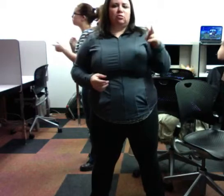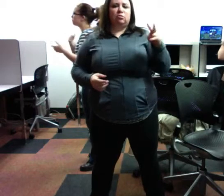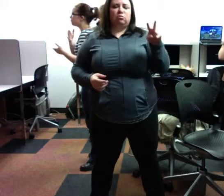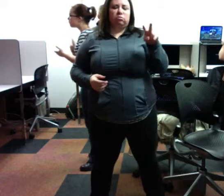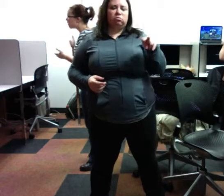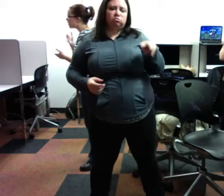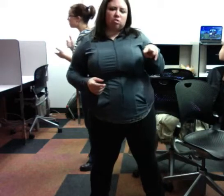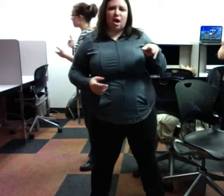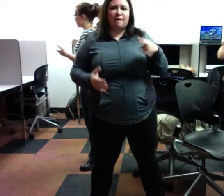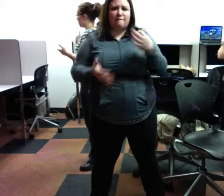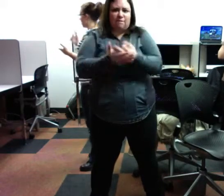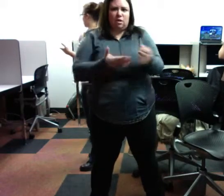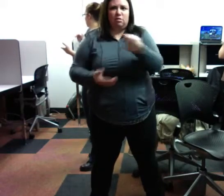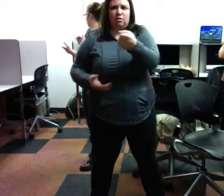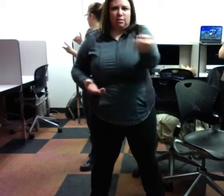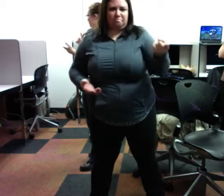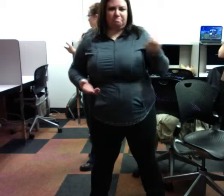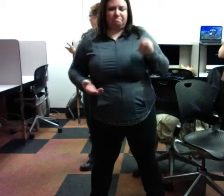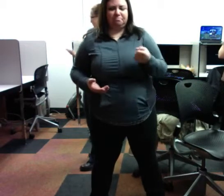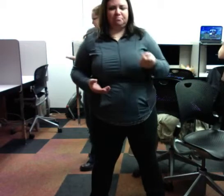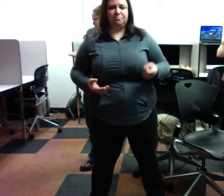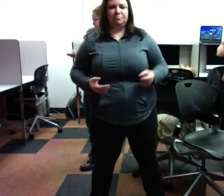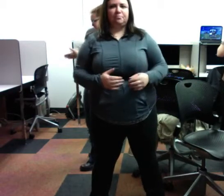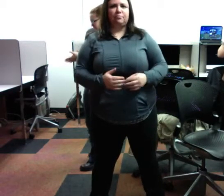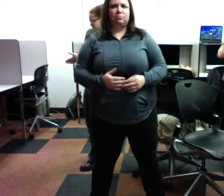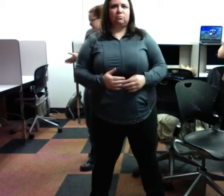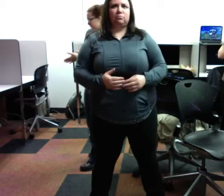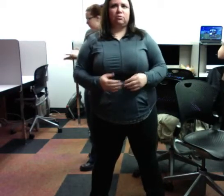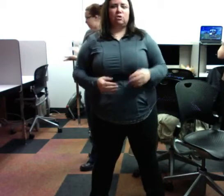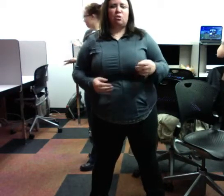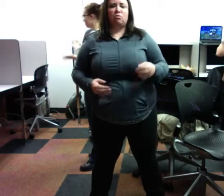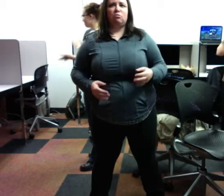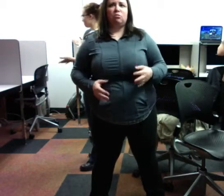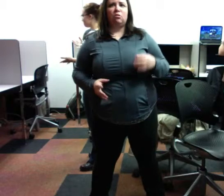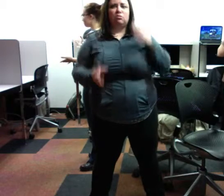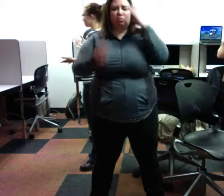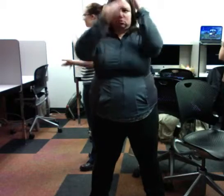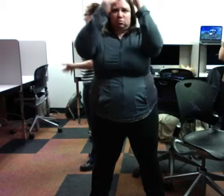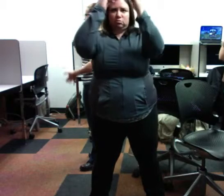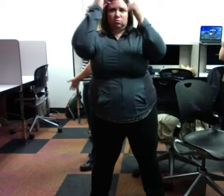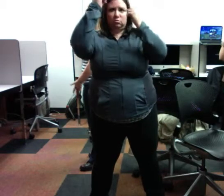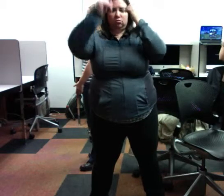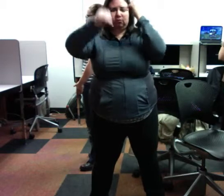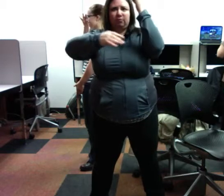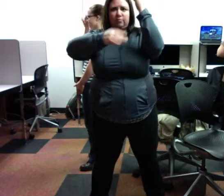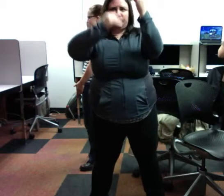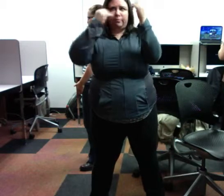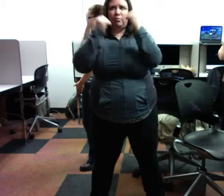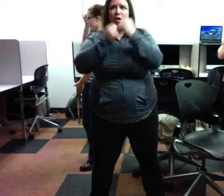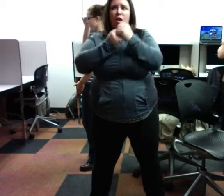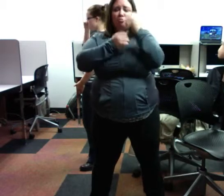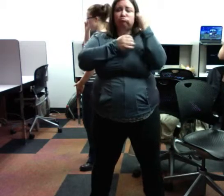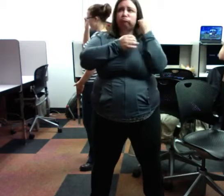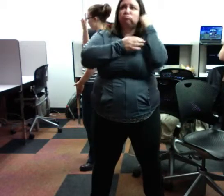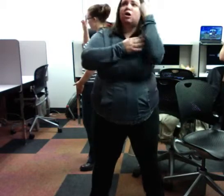from the valley. But something slowly began to dawn on me. I still loved what I did. The